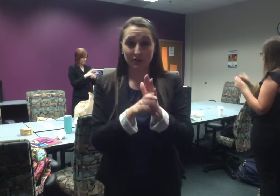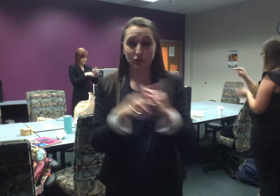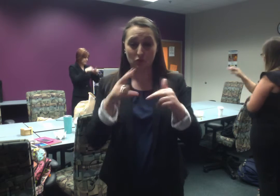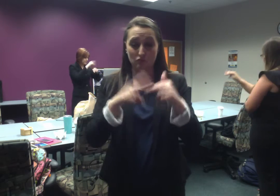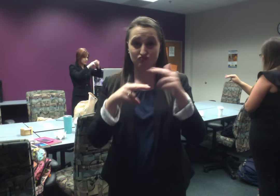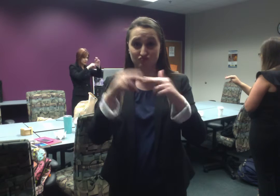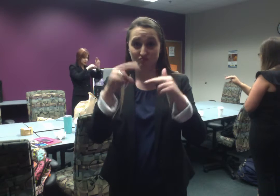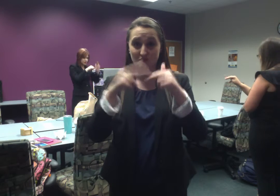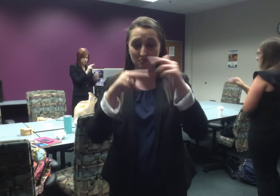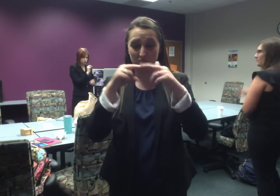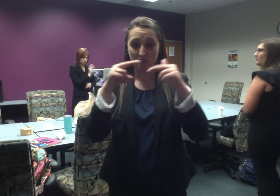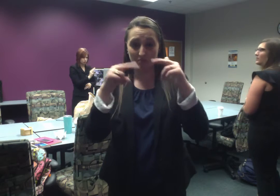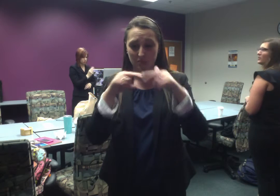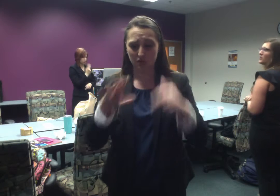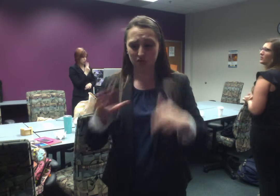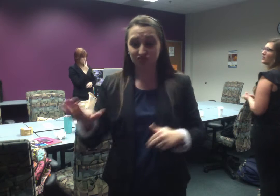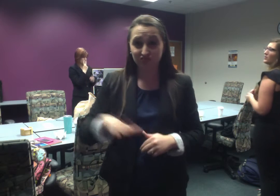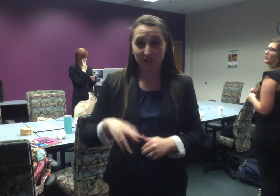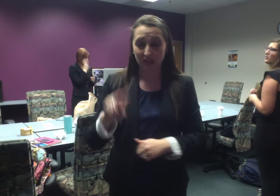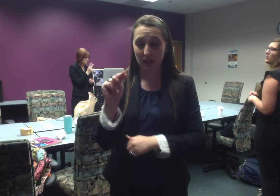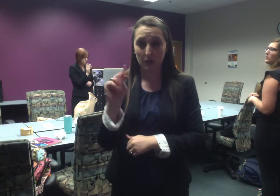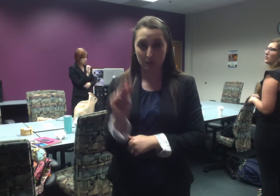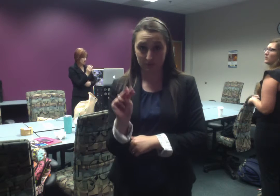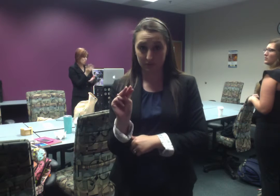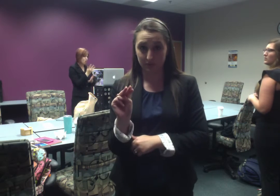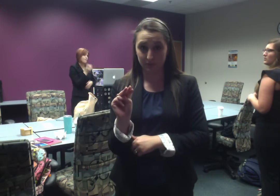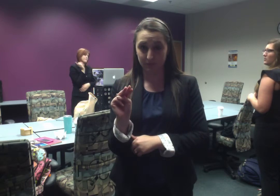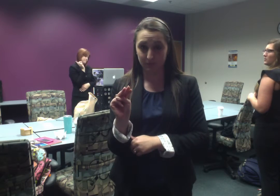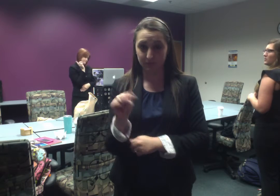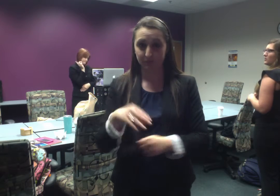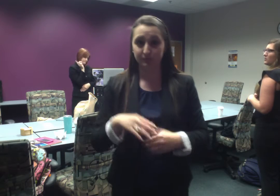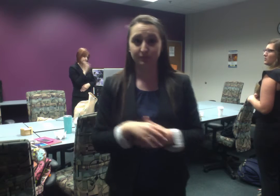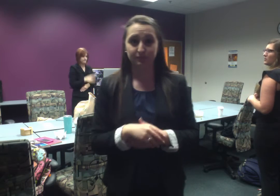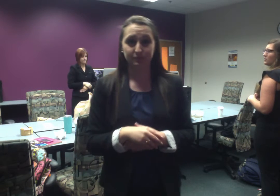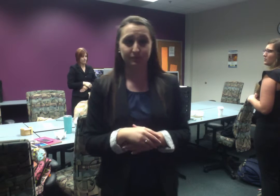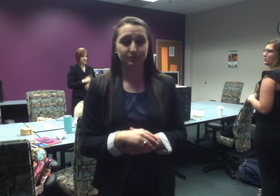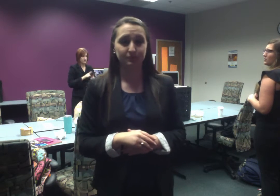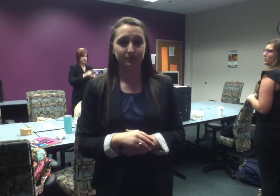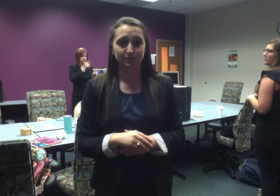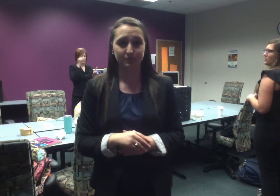the skyscraper. You can kind of see the difference.